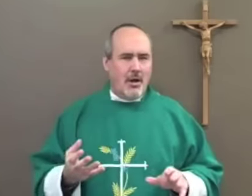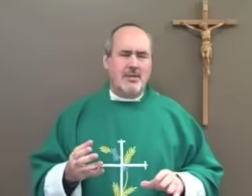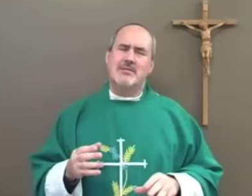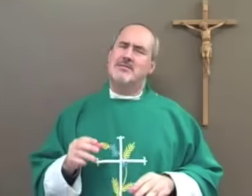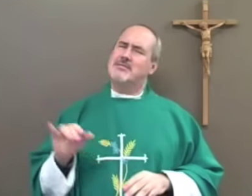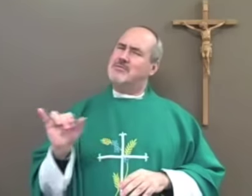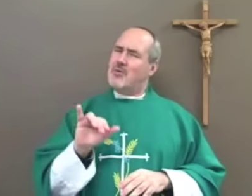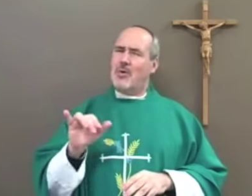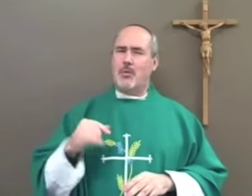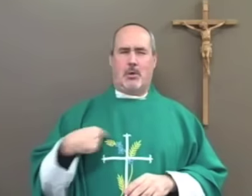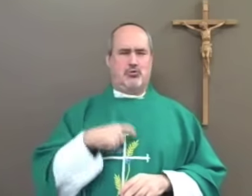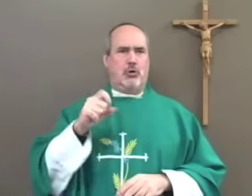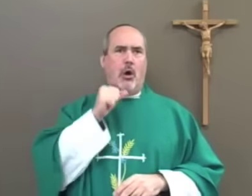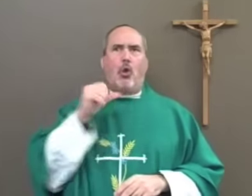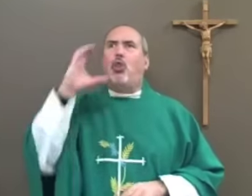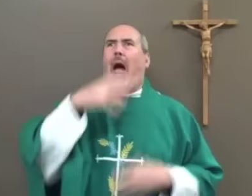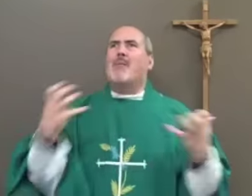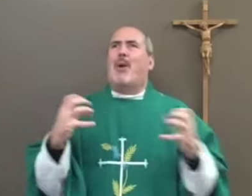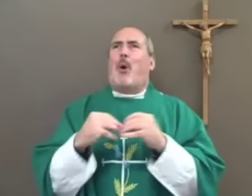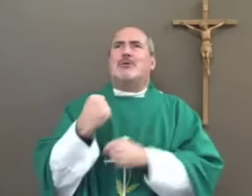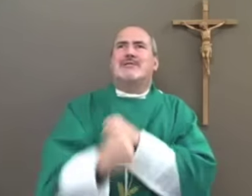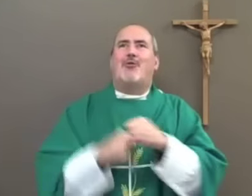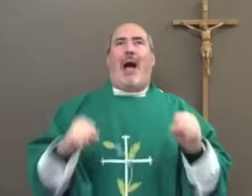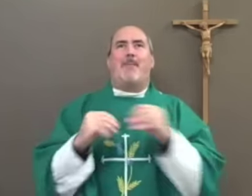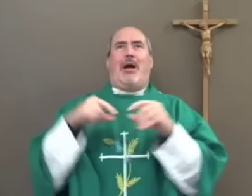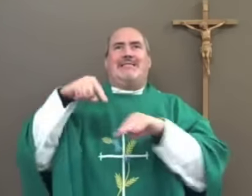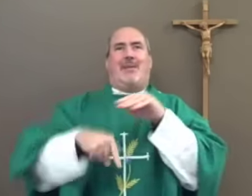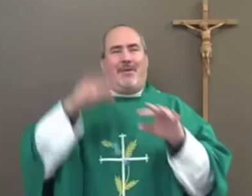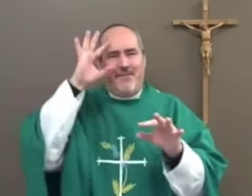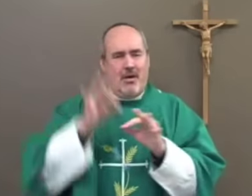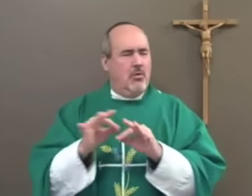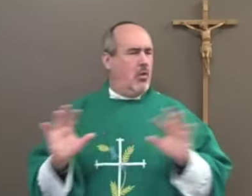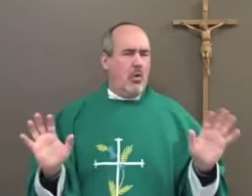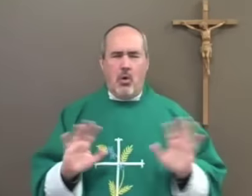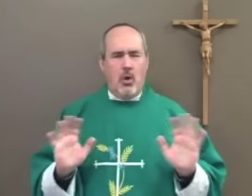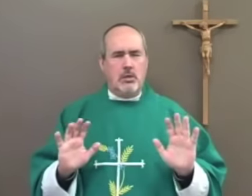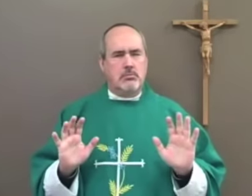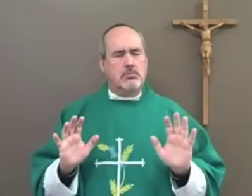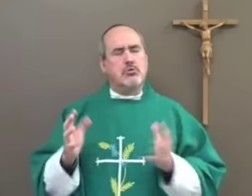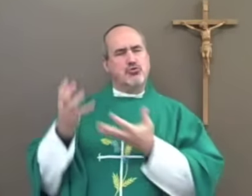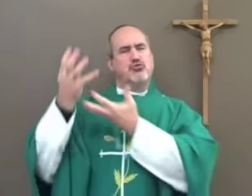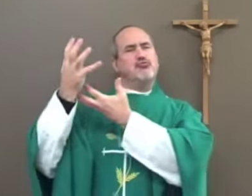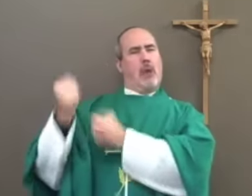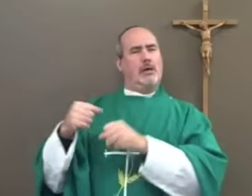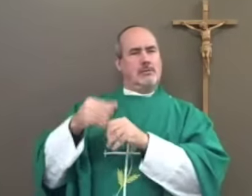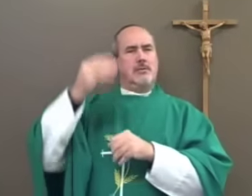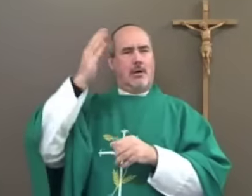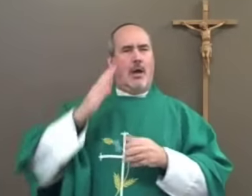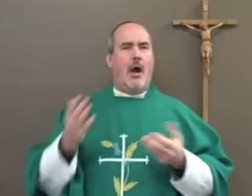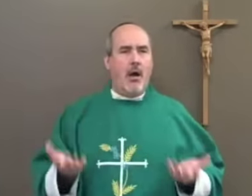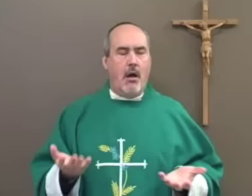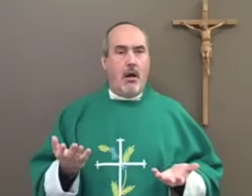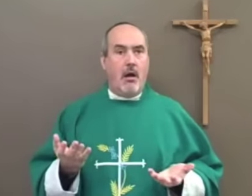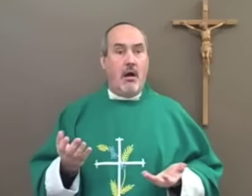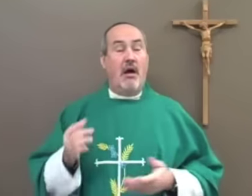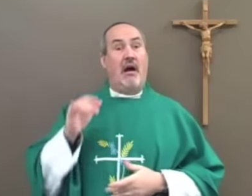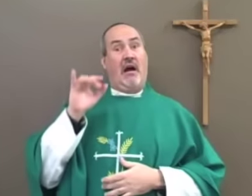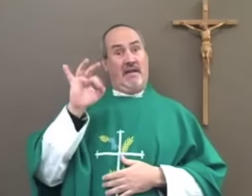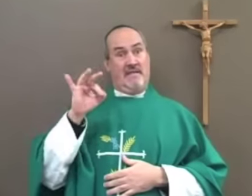want to avoid suffering, of course. We shouldn't go out looking for it either, thinking that that's going to strengthen our faith. We have